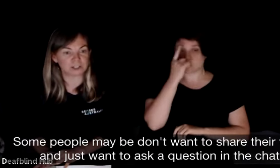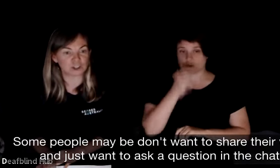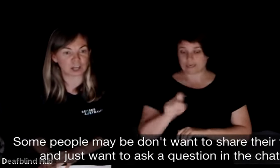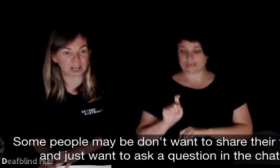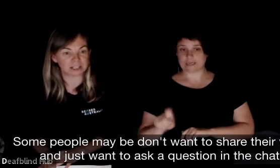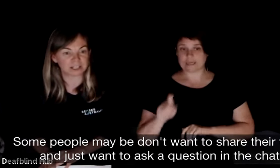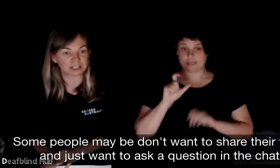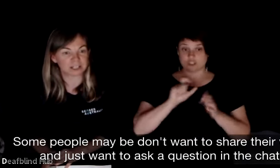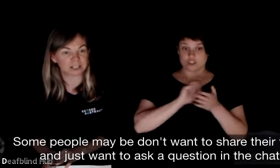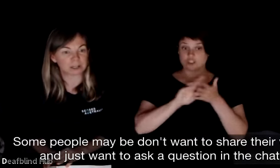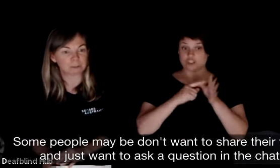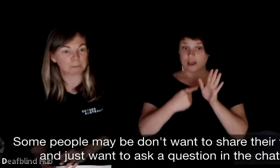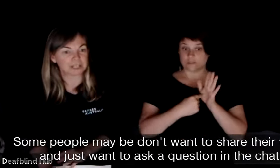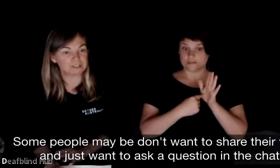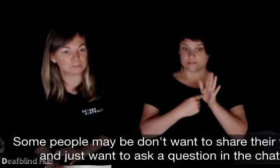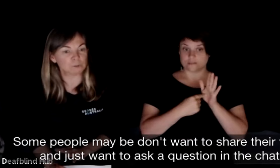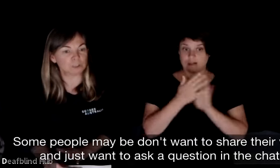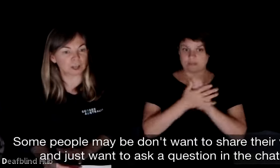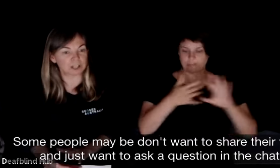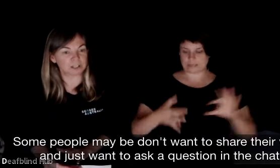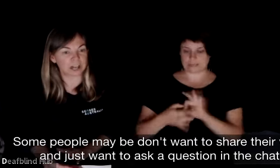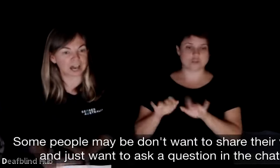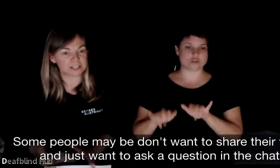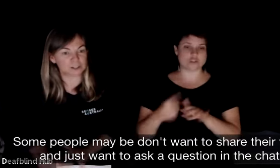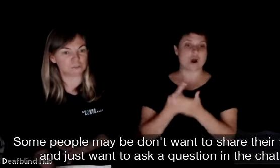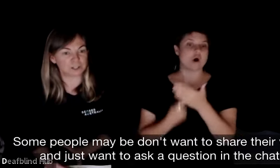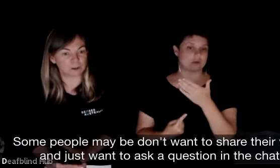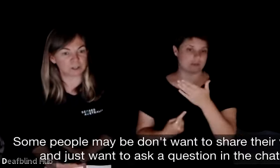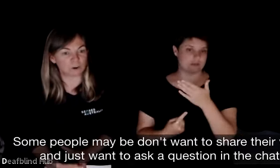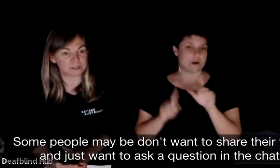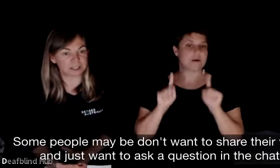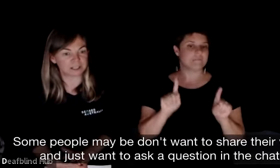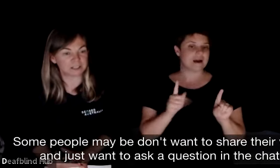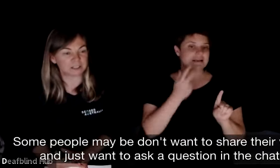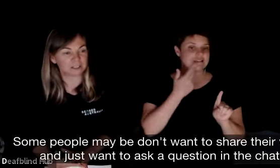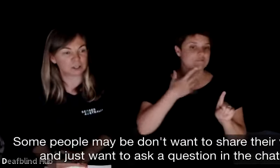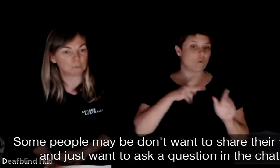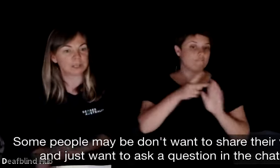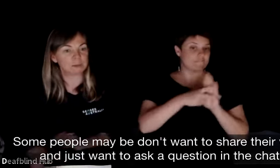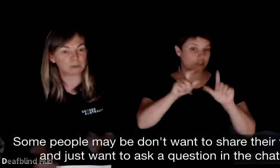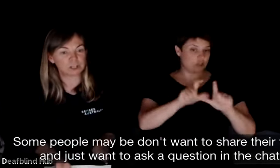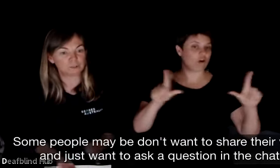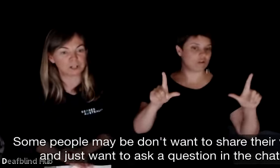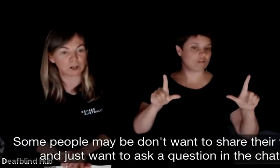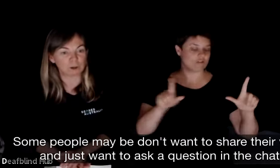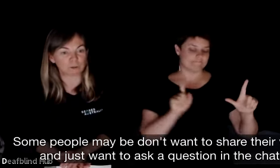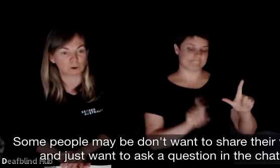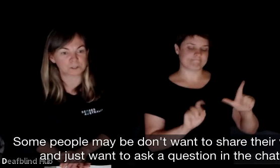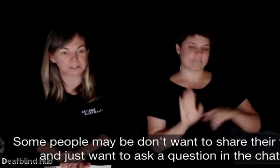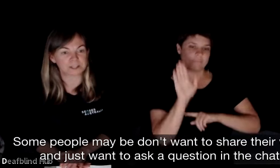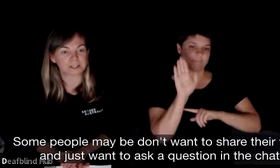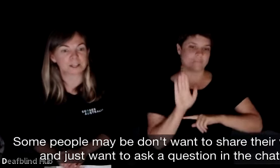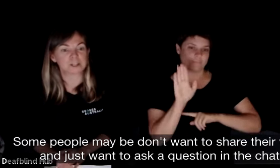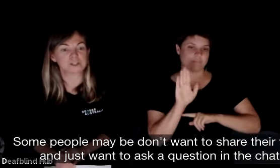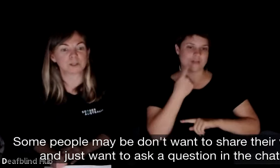question in the chat. But if you would like to ask your video in Auslan, we can bring your video